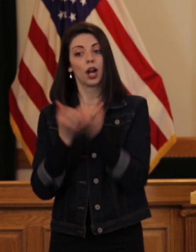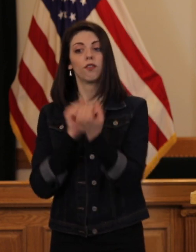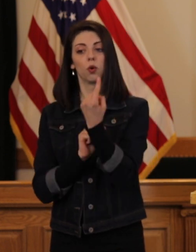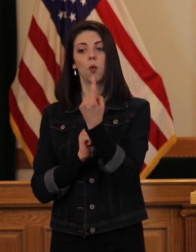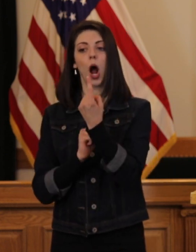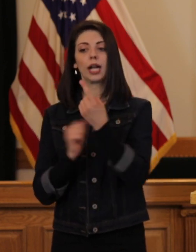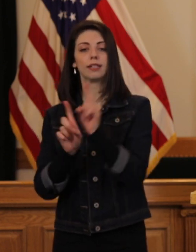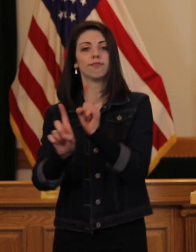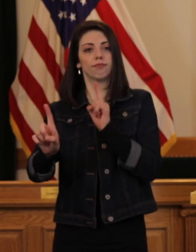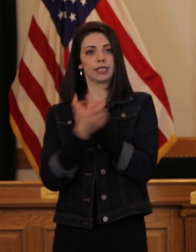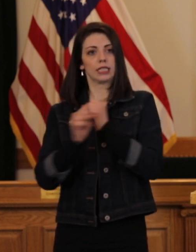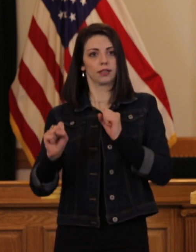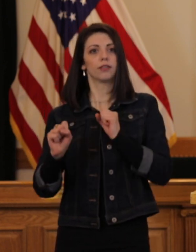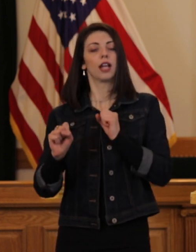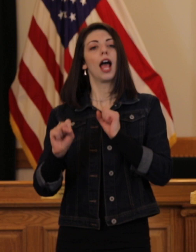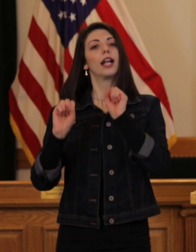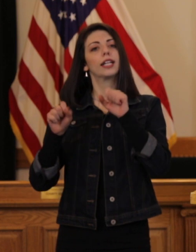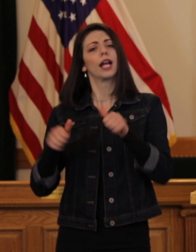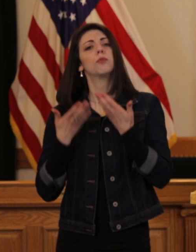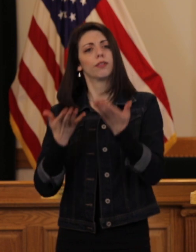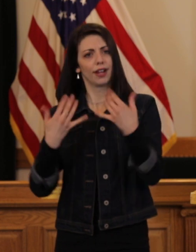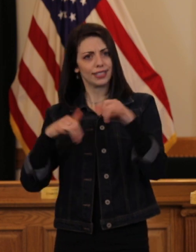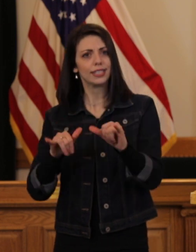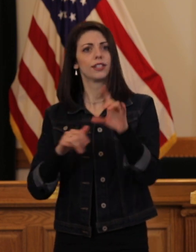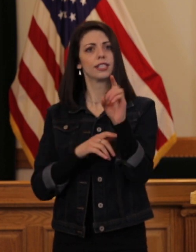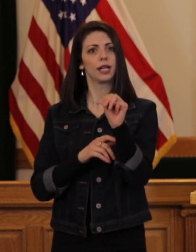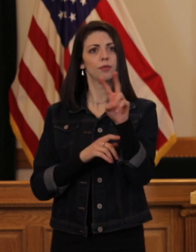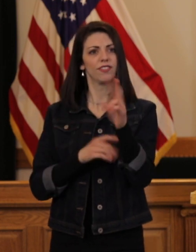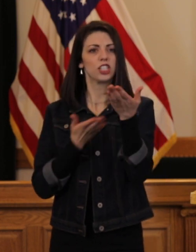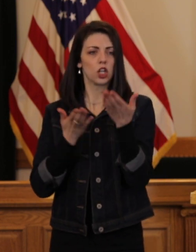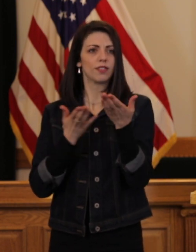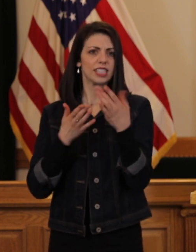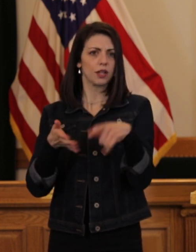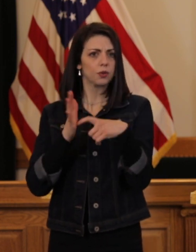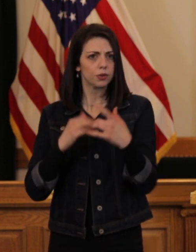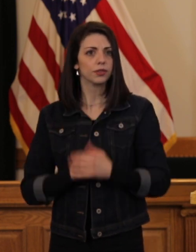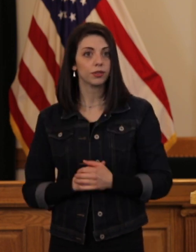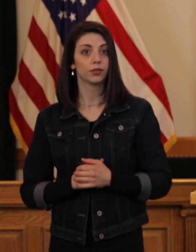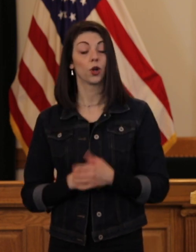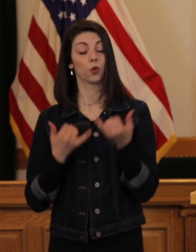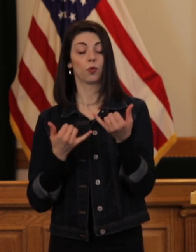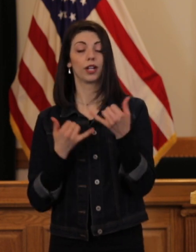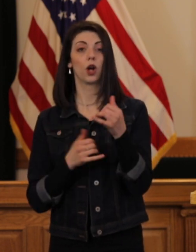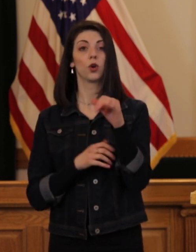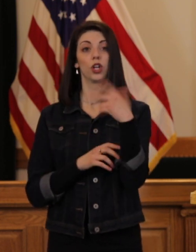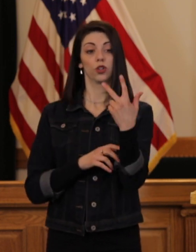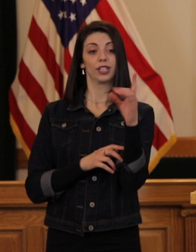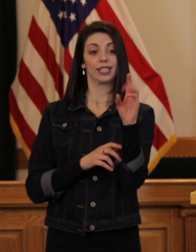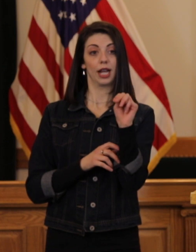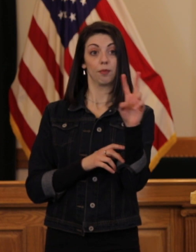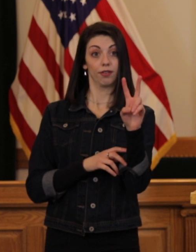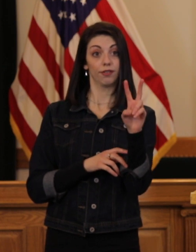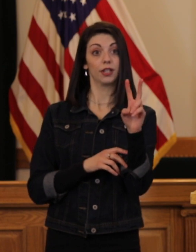another, and provide the DMV services that are so needed. In the meantime, our 3 DMV offices can answer your phone